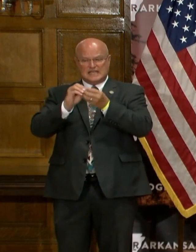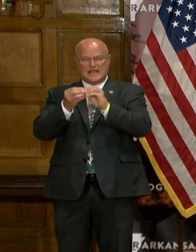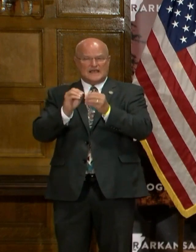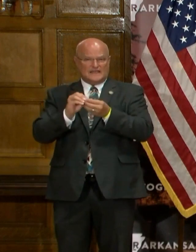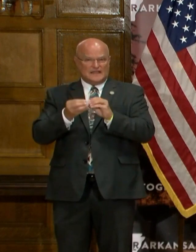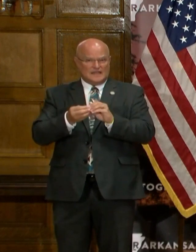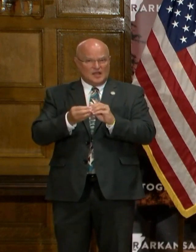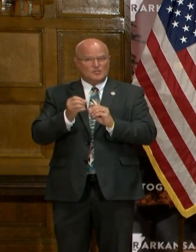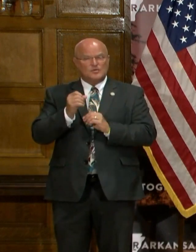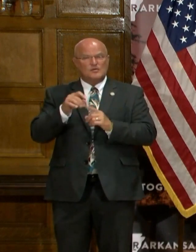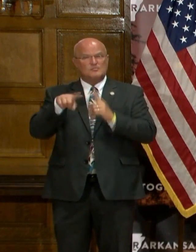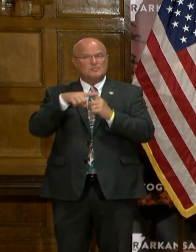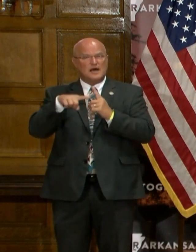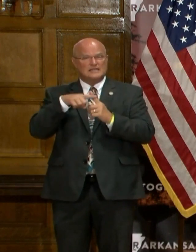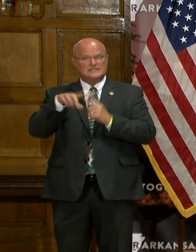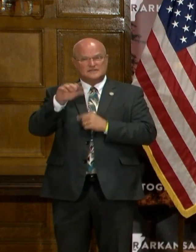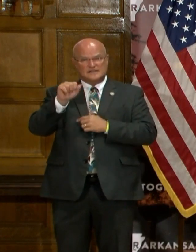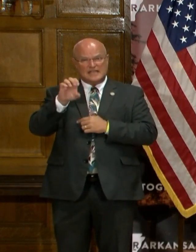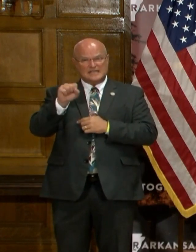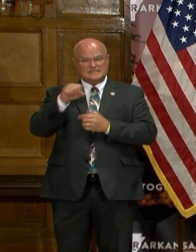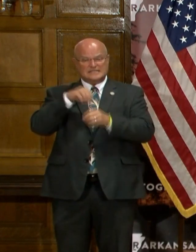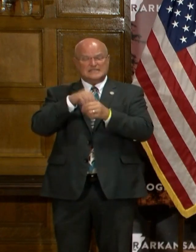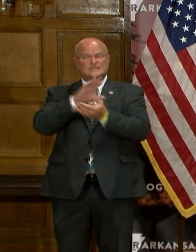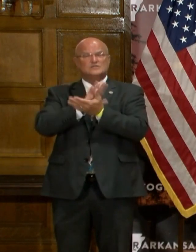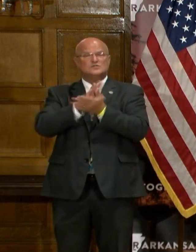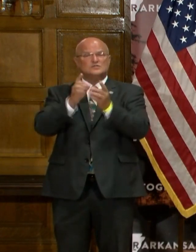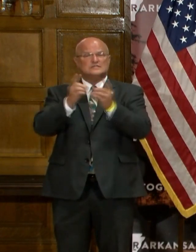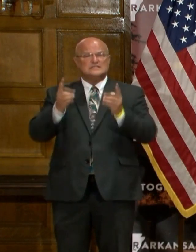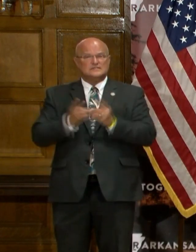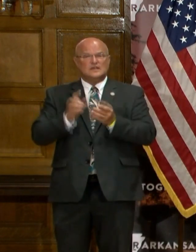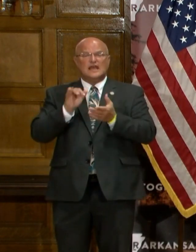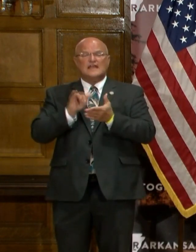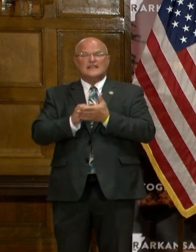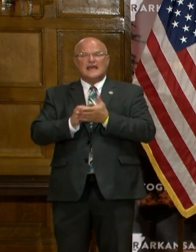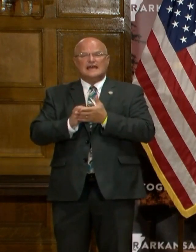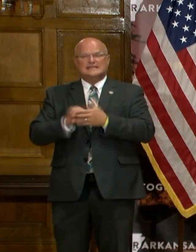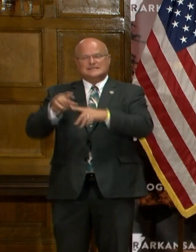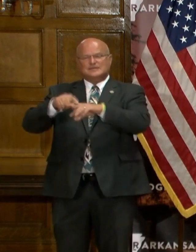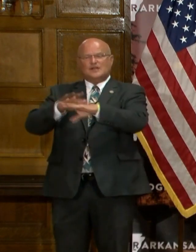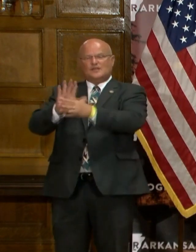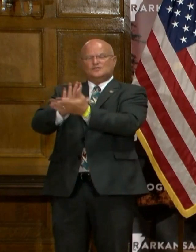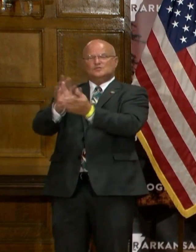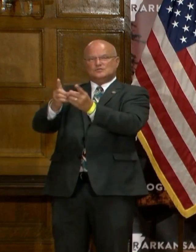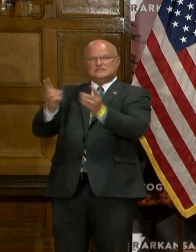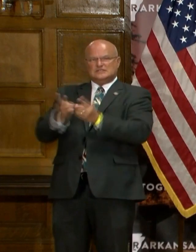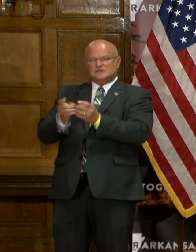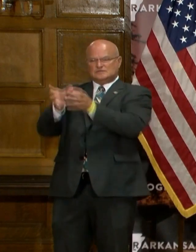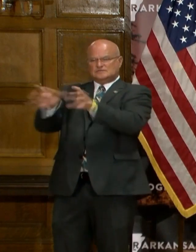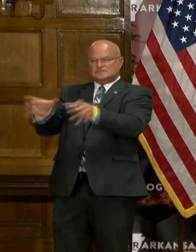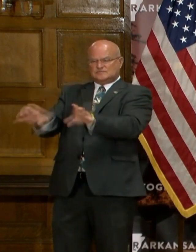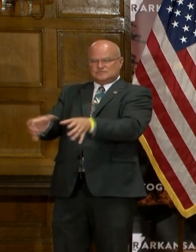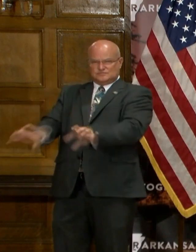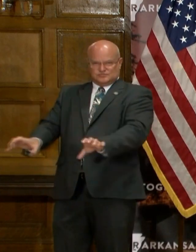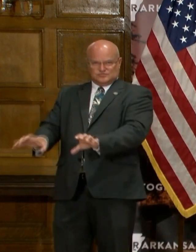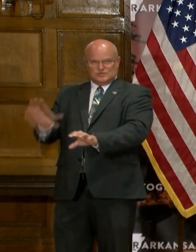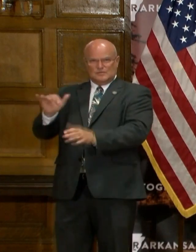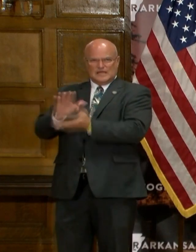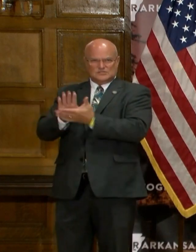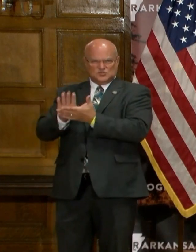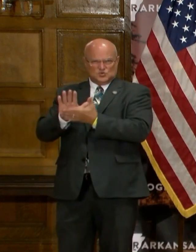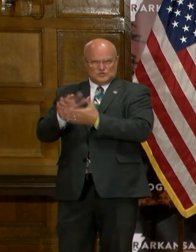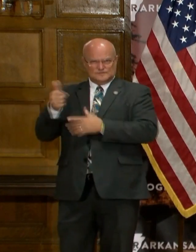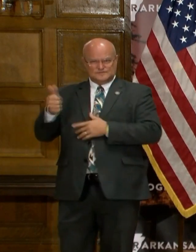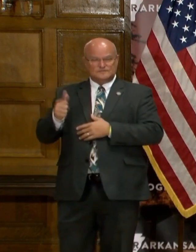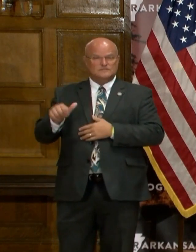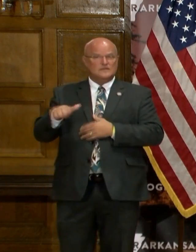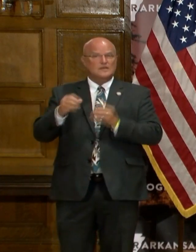of positive cases in a school district, and then that would be up to the school district in terms of breaking that down by school.